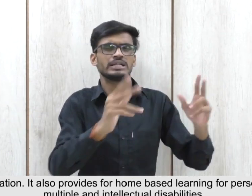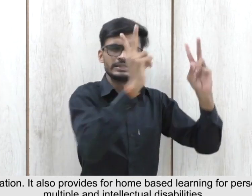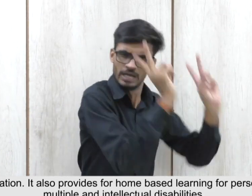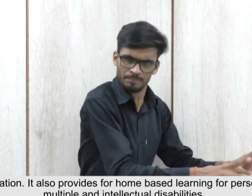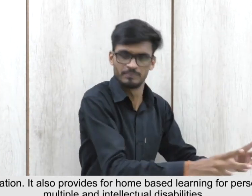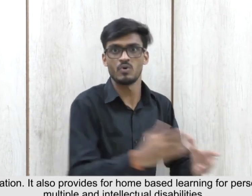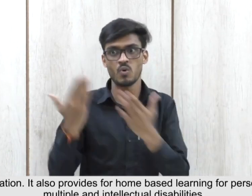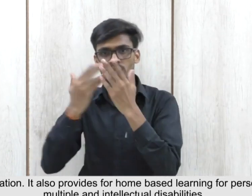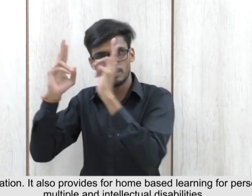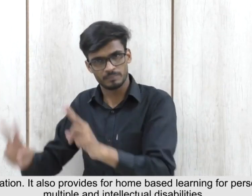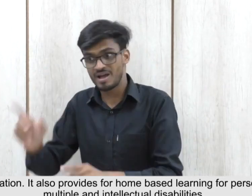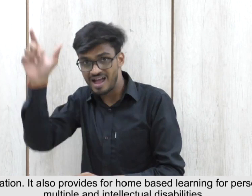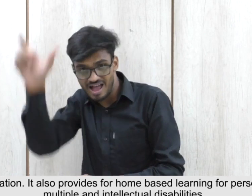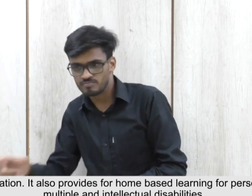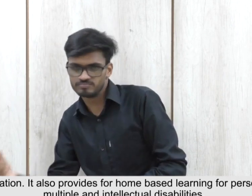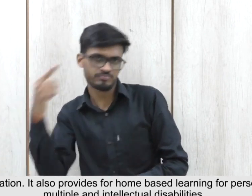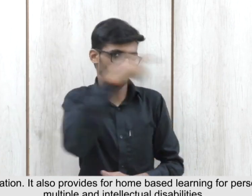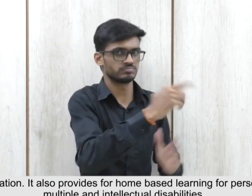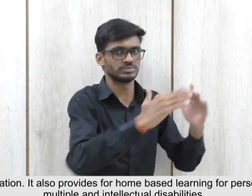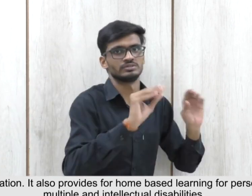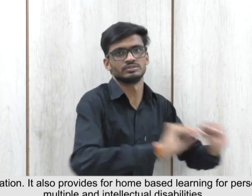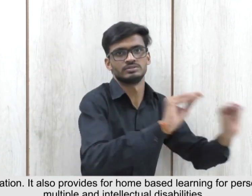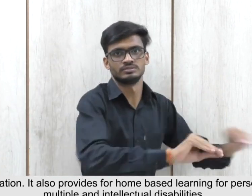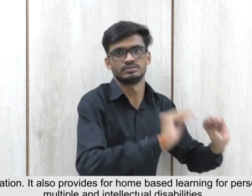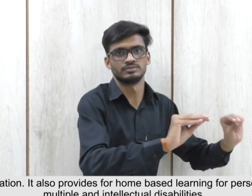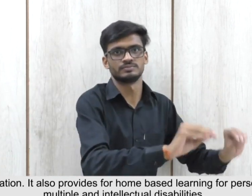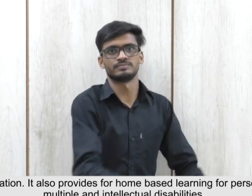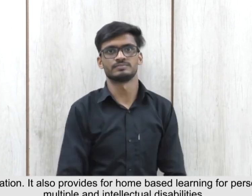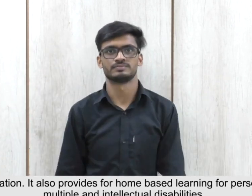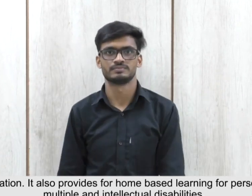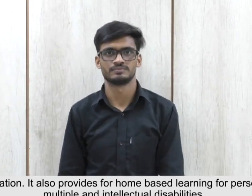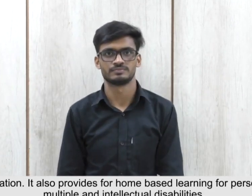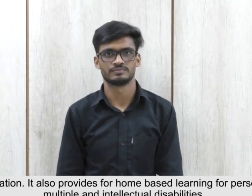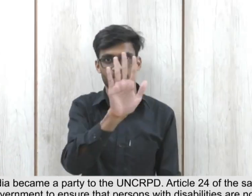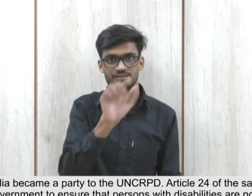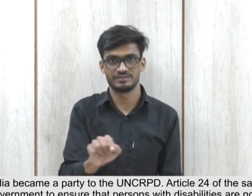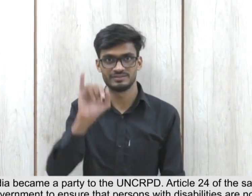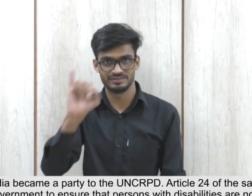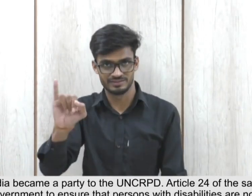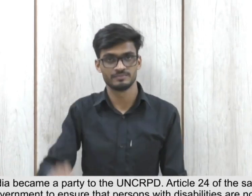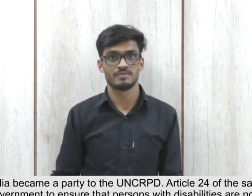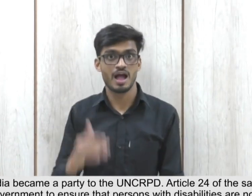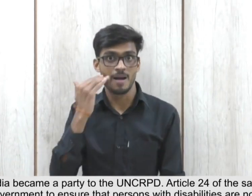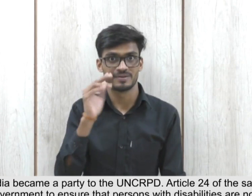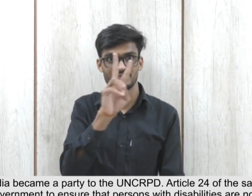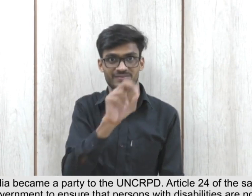persons with severe, multiple, and intellectual disabilities.